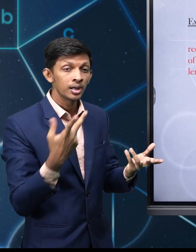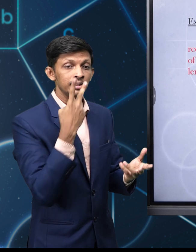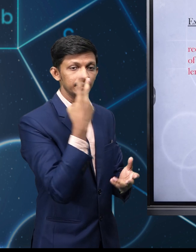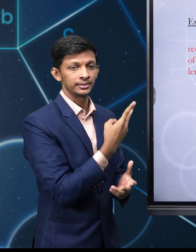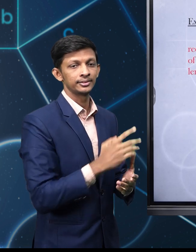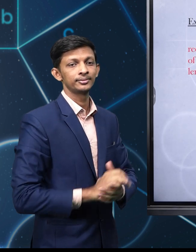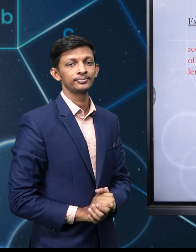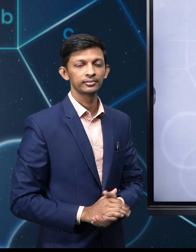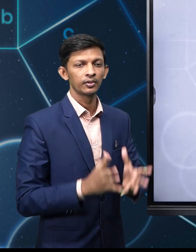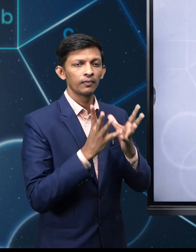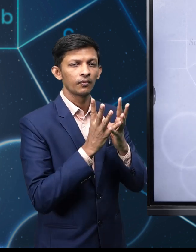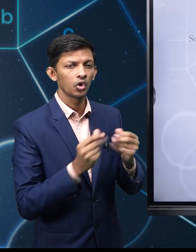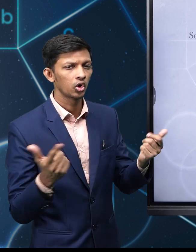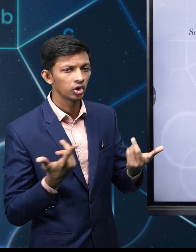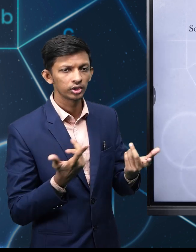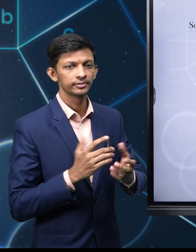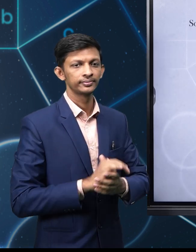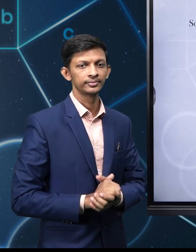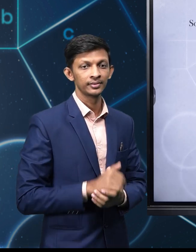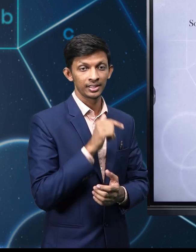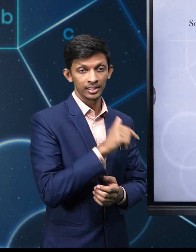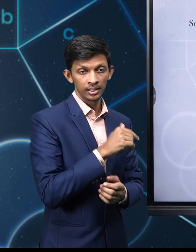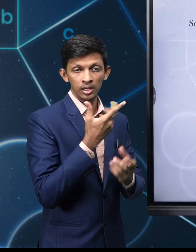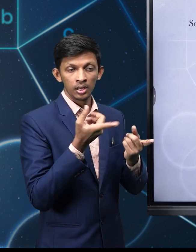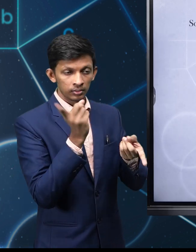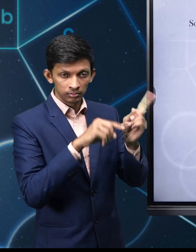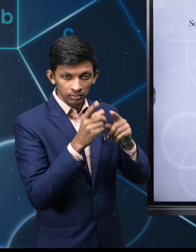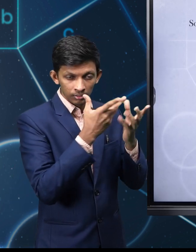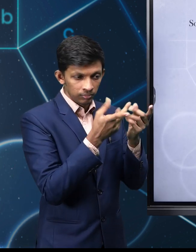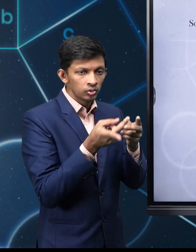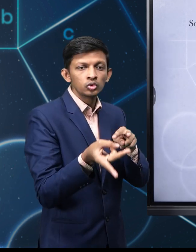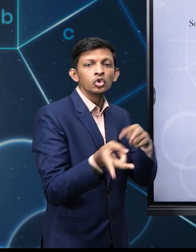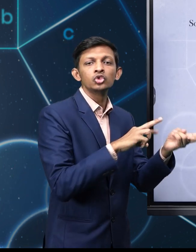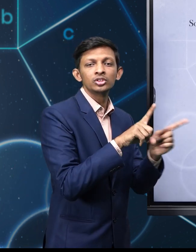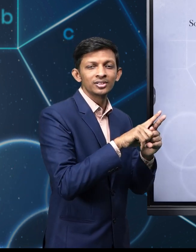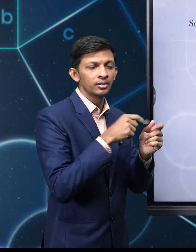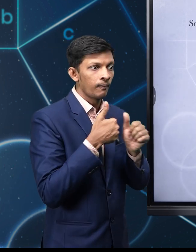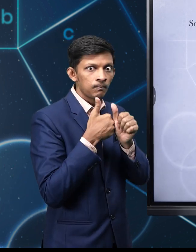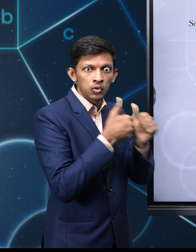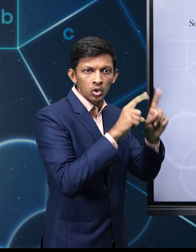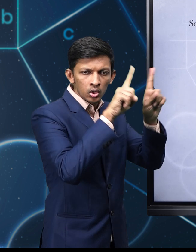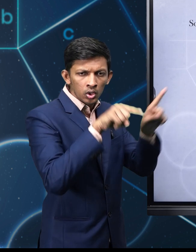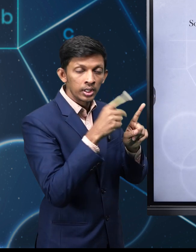plot? Solution: the transactions can be visualized as follows.